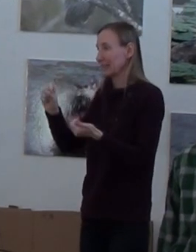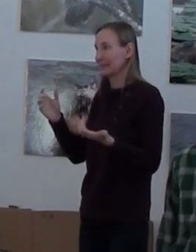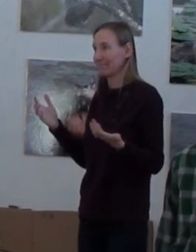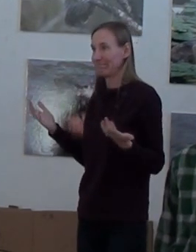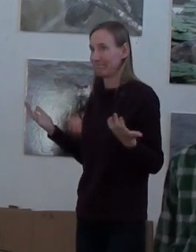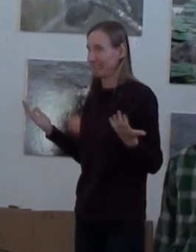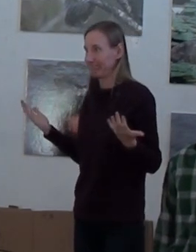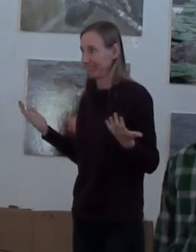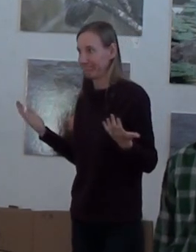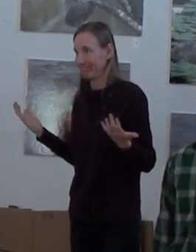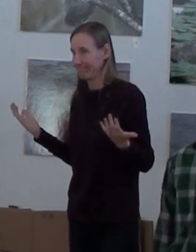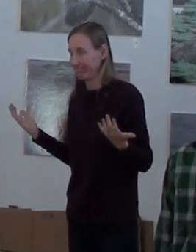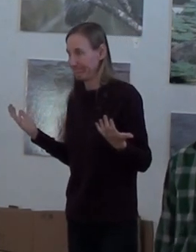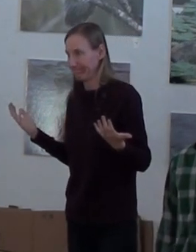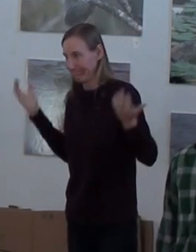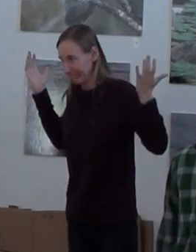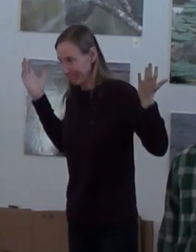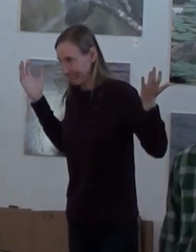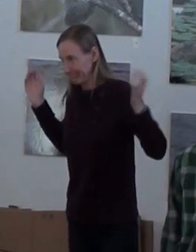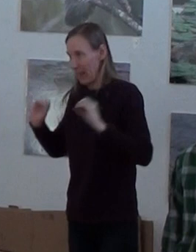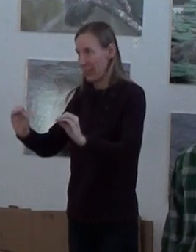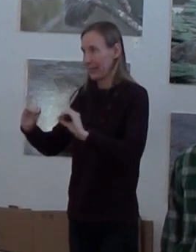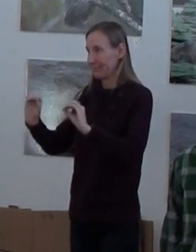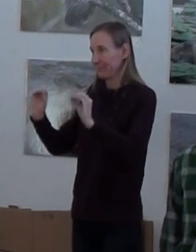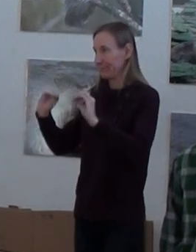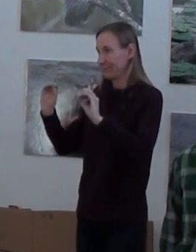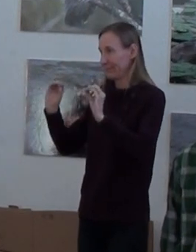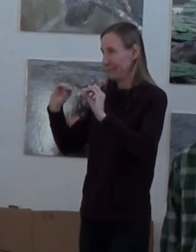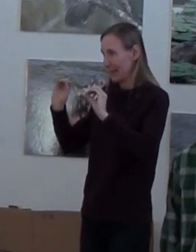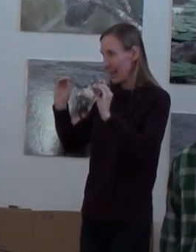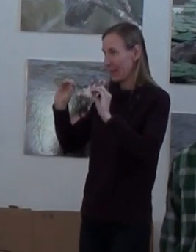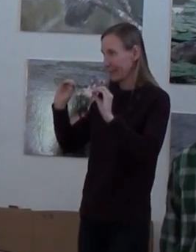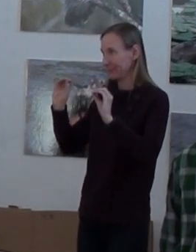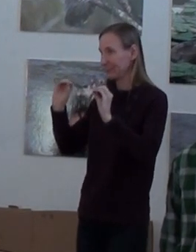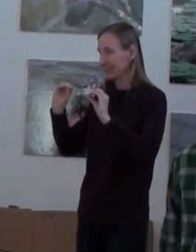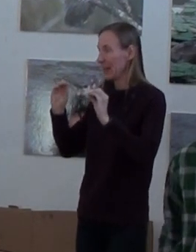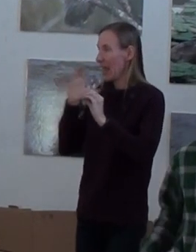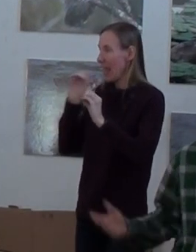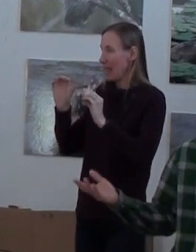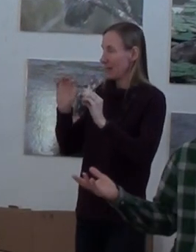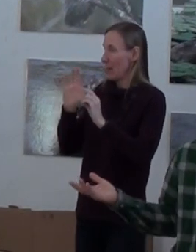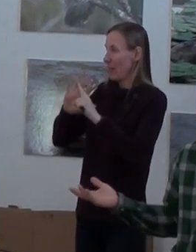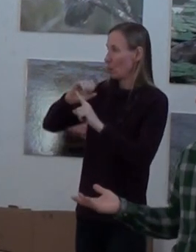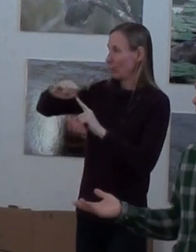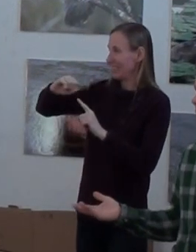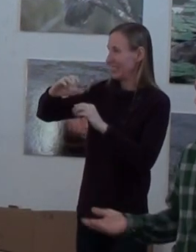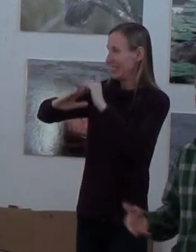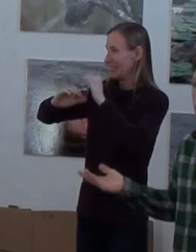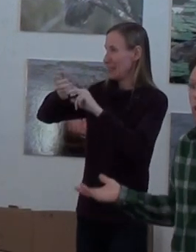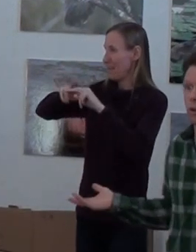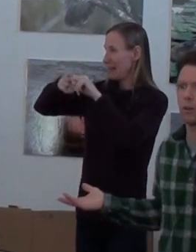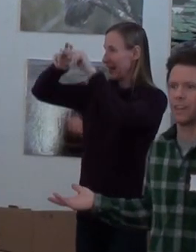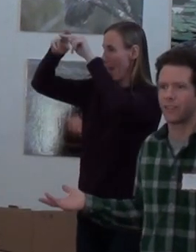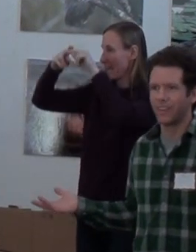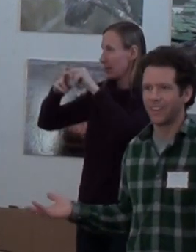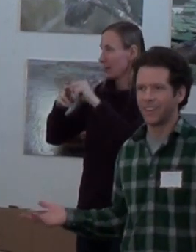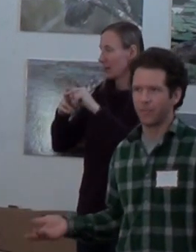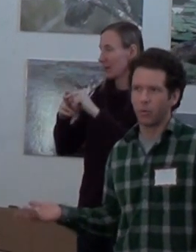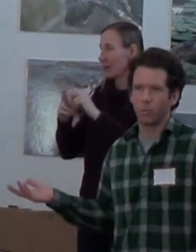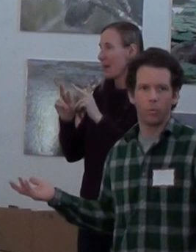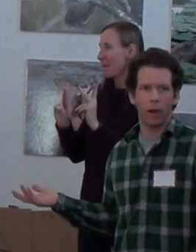up with what we do have, you know, a lot of the conventional guys are going to start, they get really nervous. Because what's the biggest thing that I get nervous about? We're going to lose all our